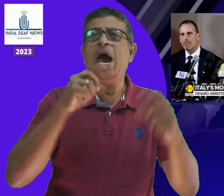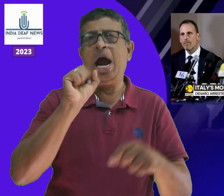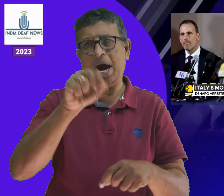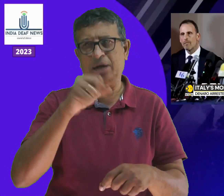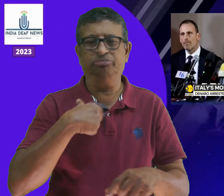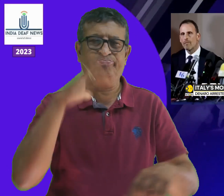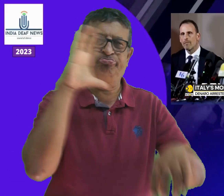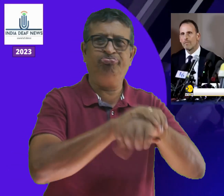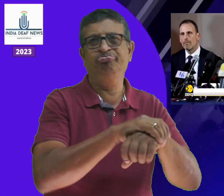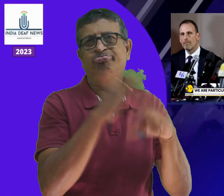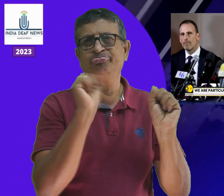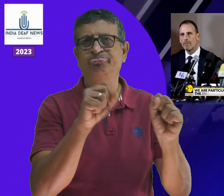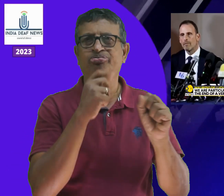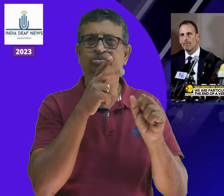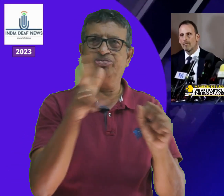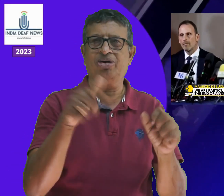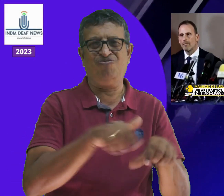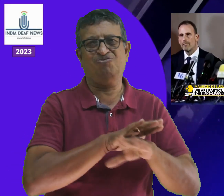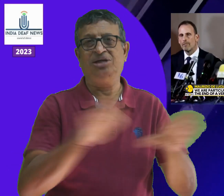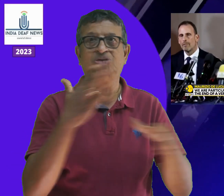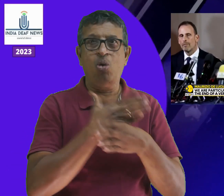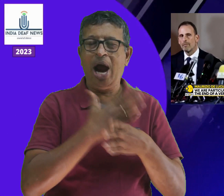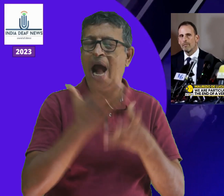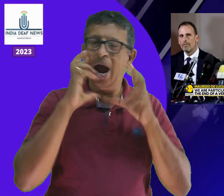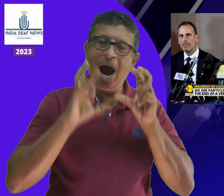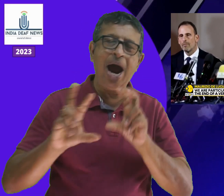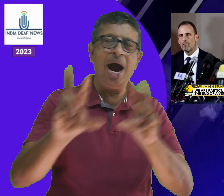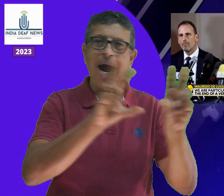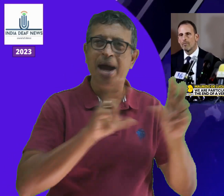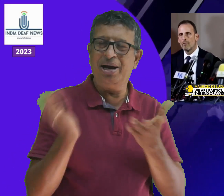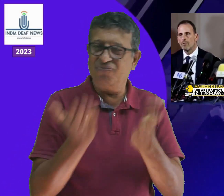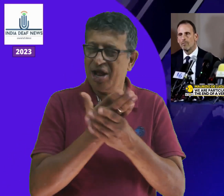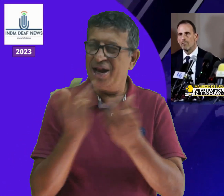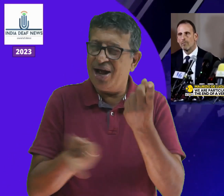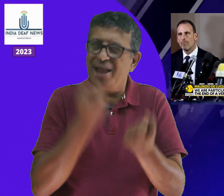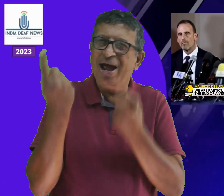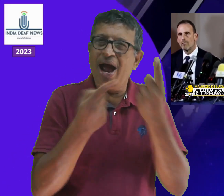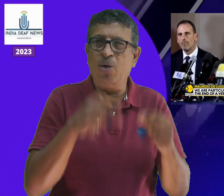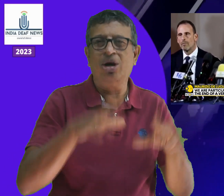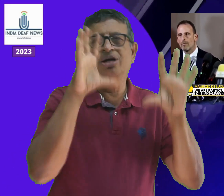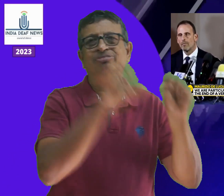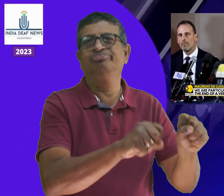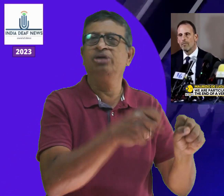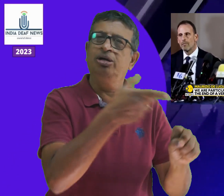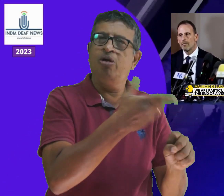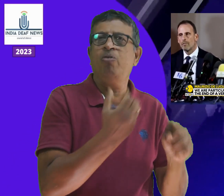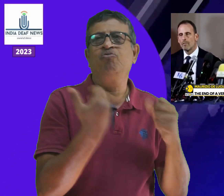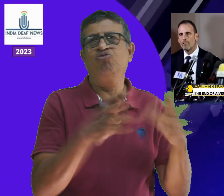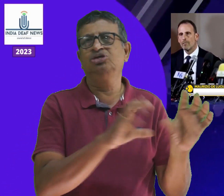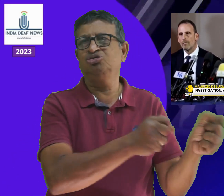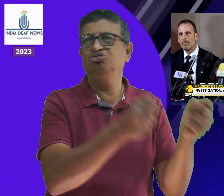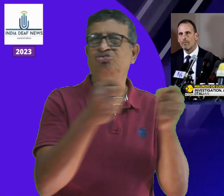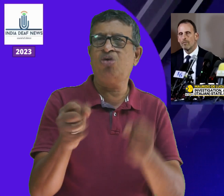Noi siamo particolarmente orgogliosi del lavoro che è stato fatto questa mattina, che conclude un lavoro lungo e complicatissimo che ha